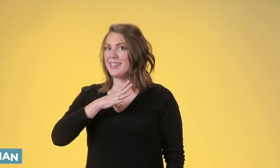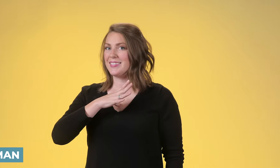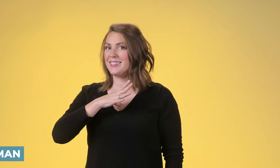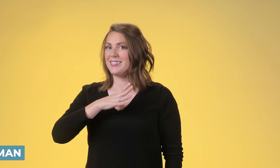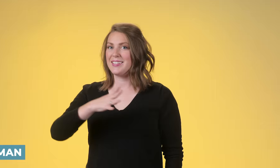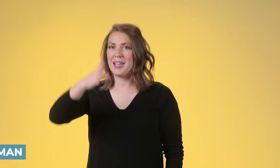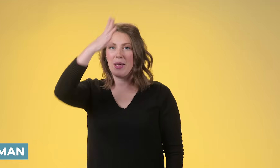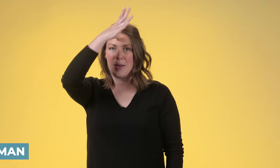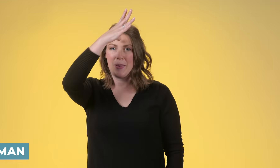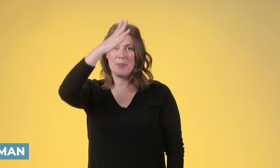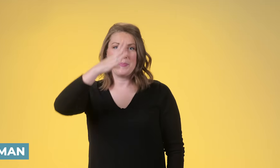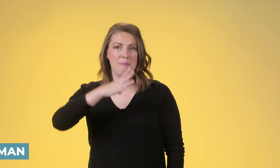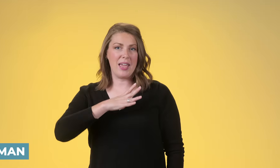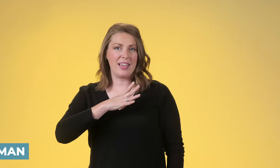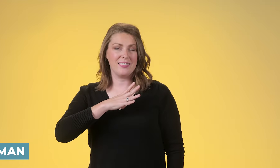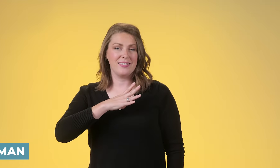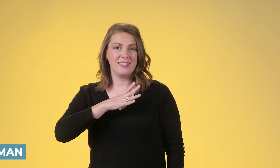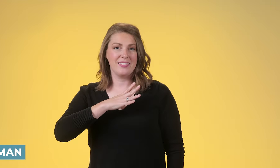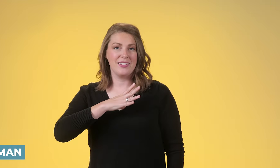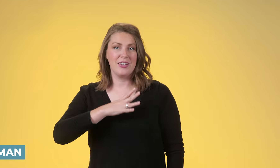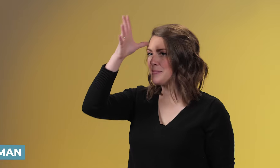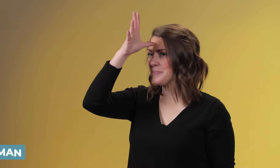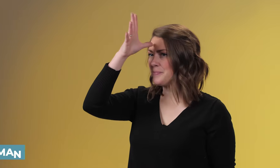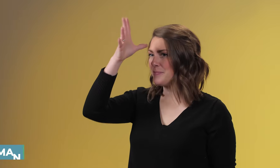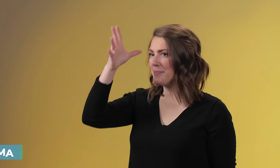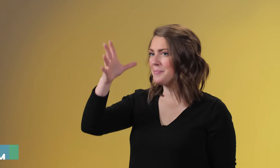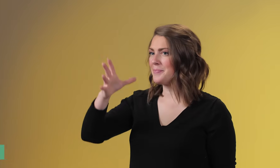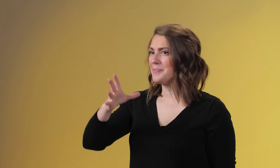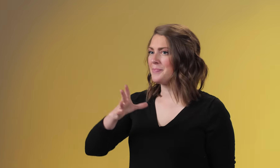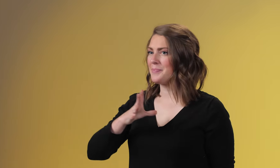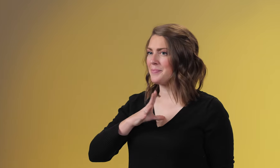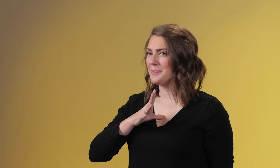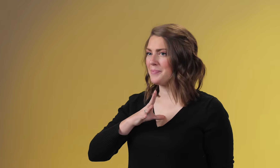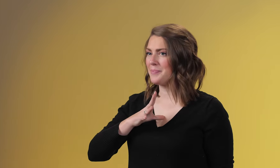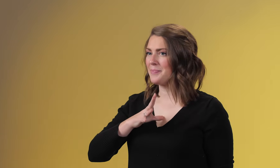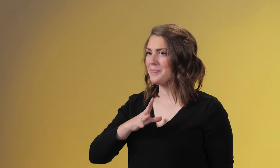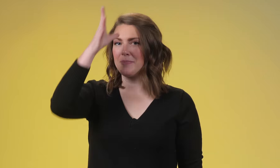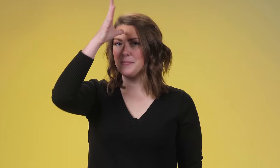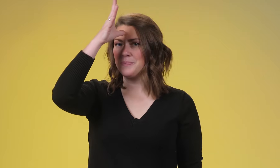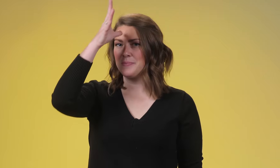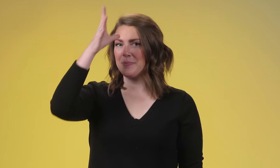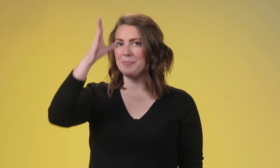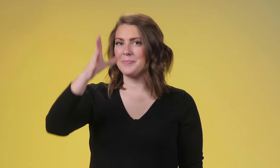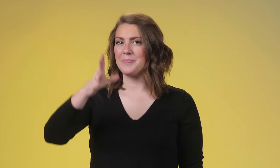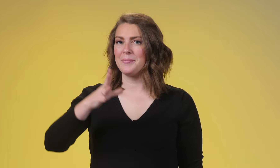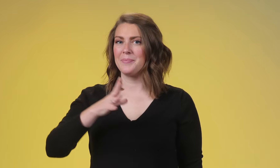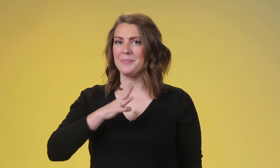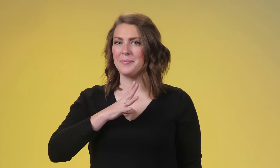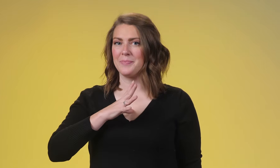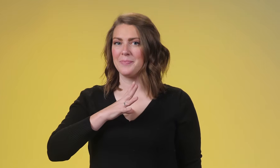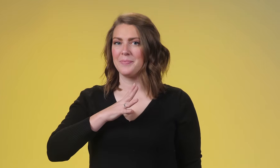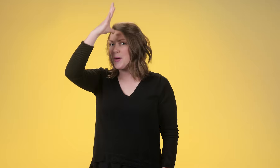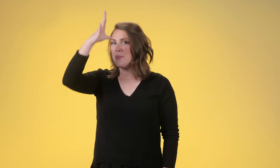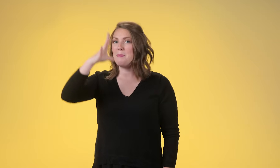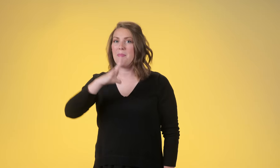Man. Man. You're coming from the top of the head down to your chest.